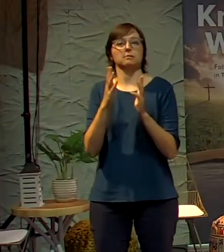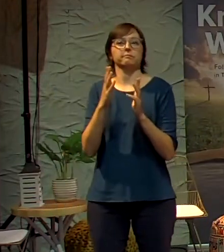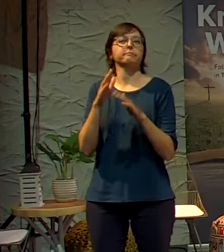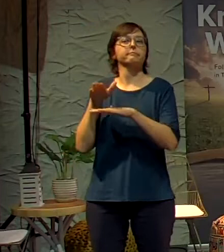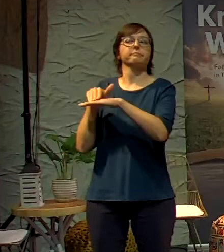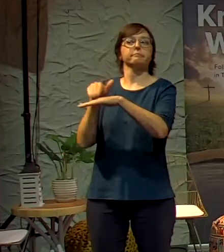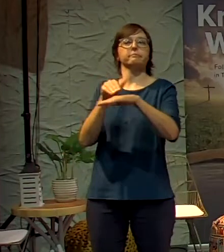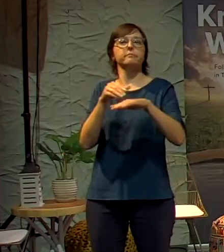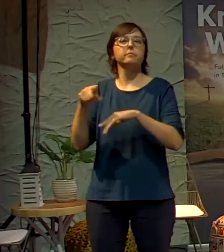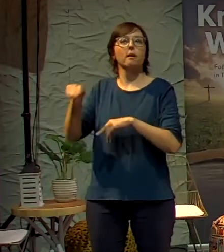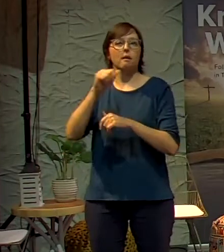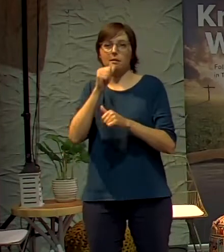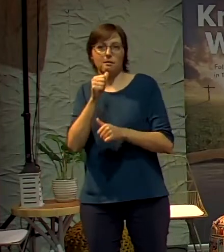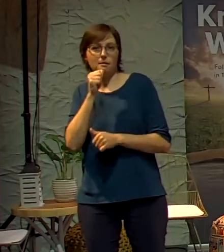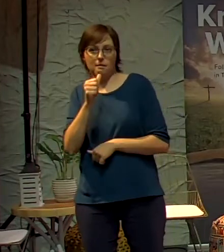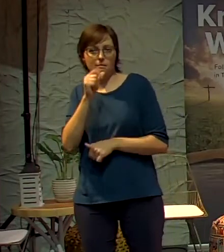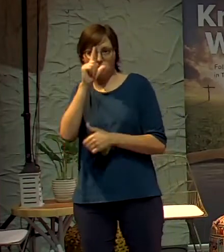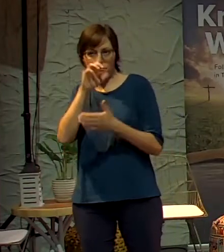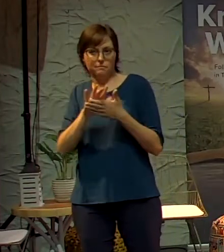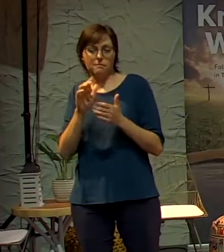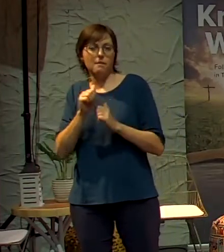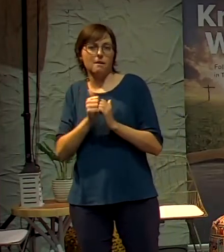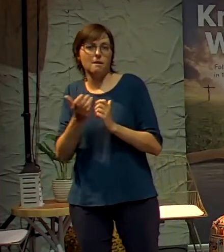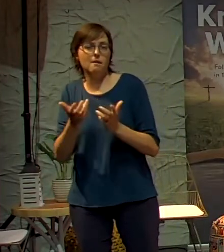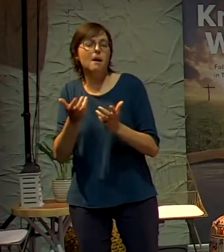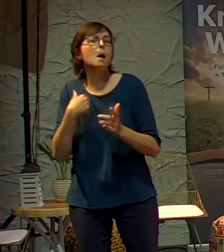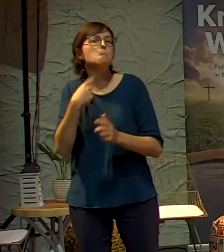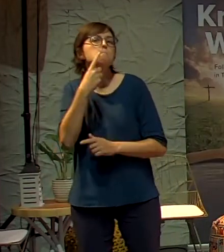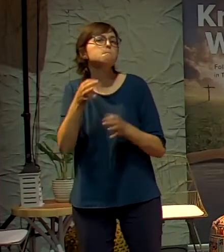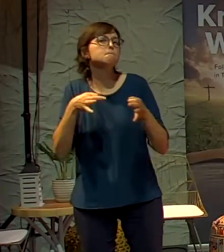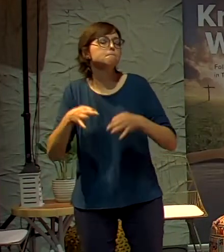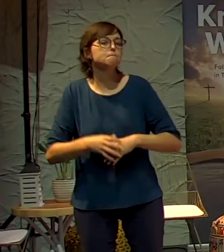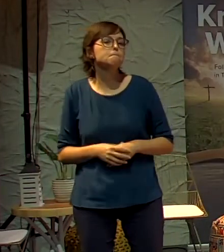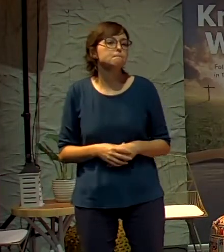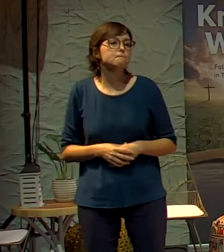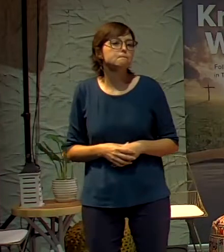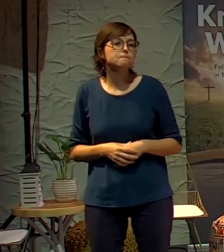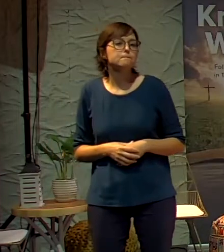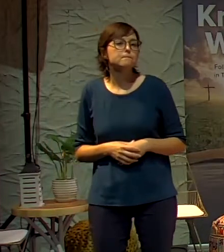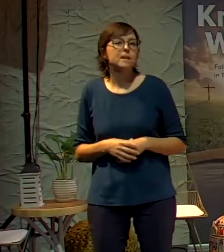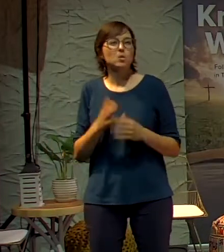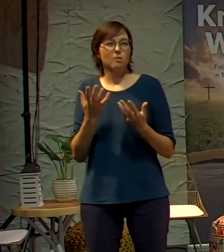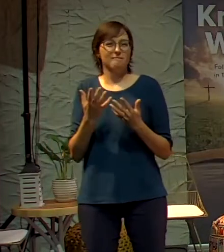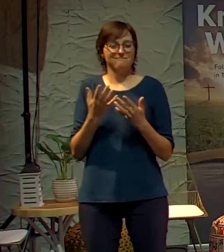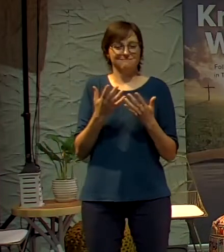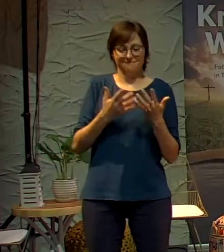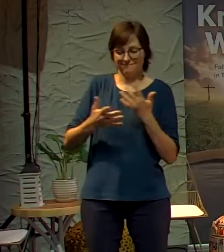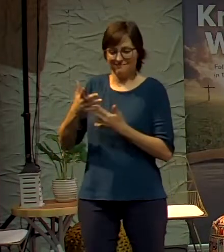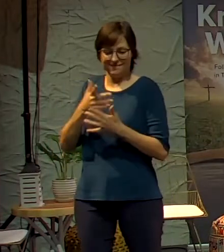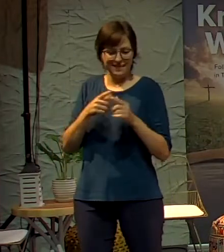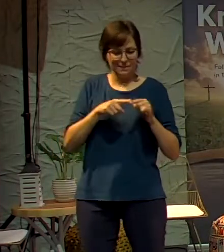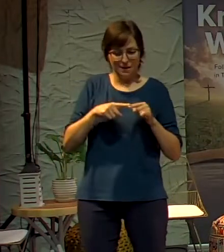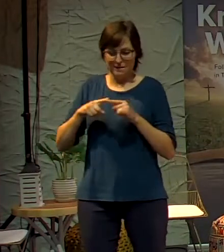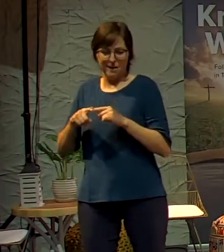it's sort of mysterious to you maybe, but I'll tell you in a second what that means. There's this interdependence between what Jesus wants us